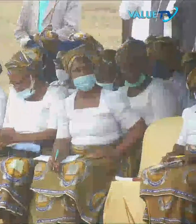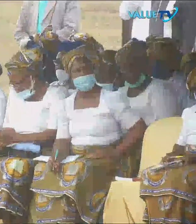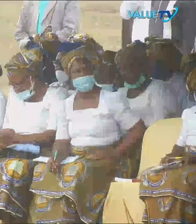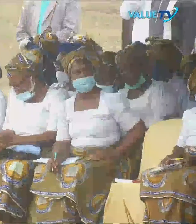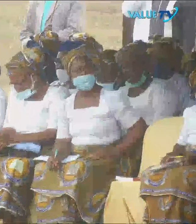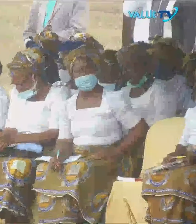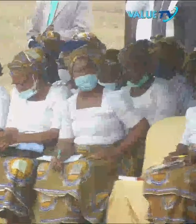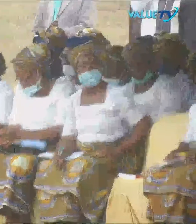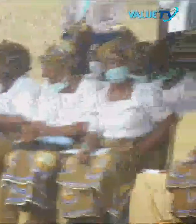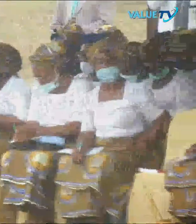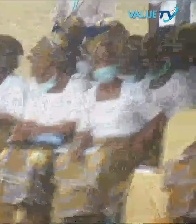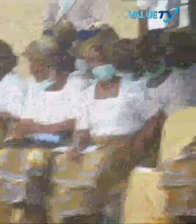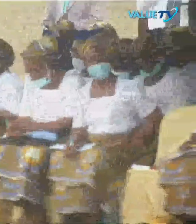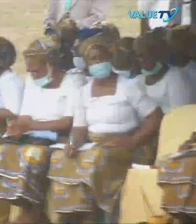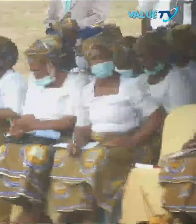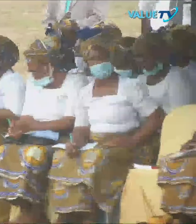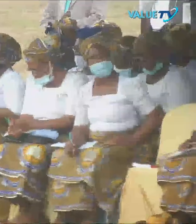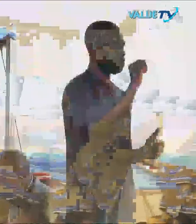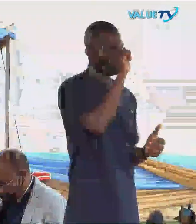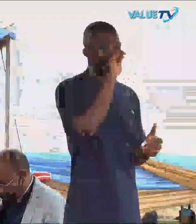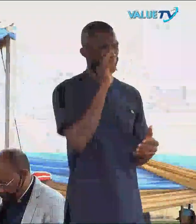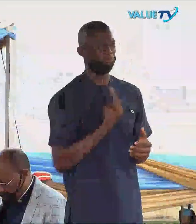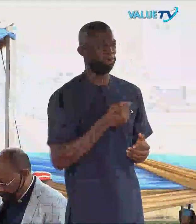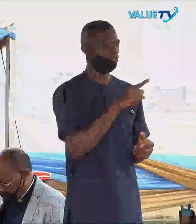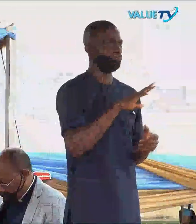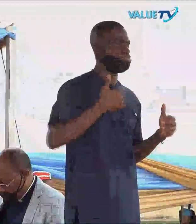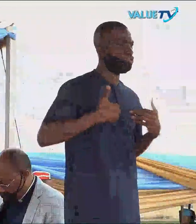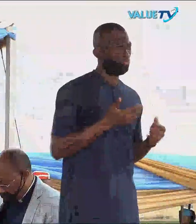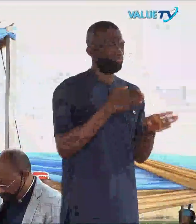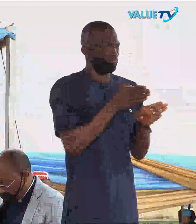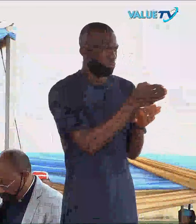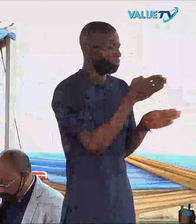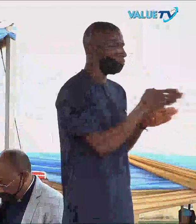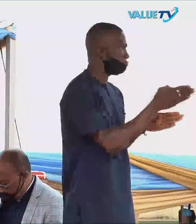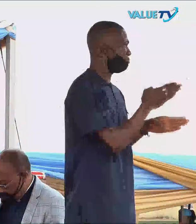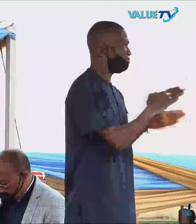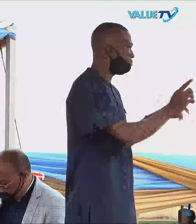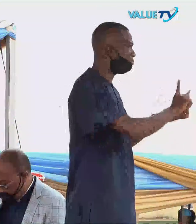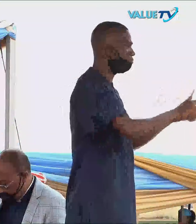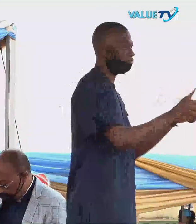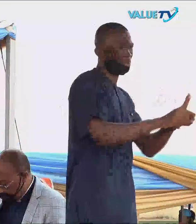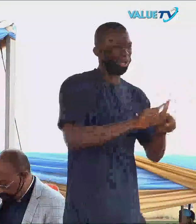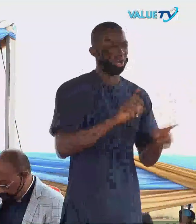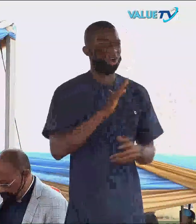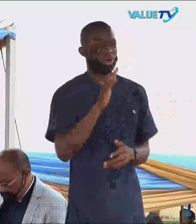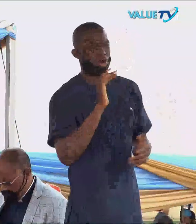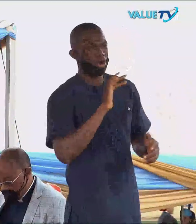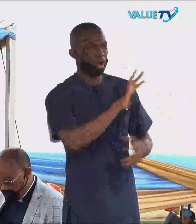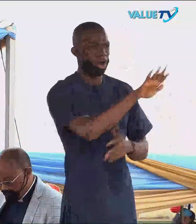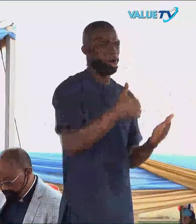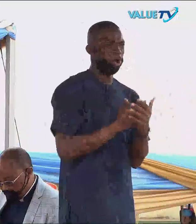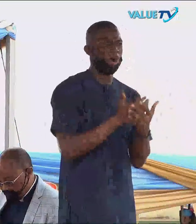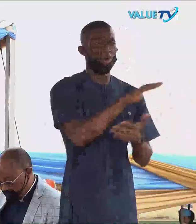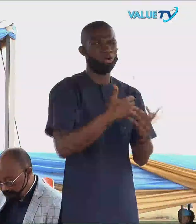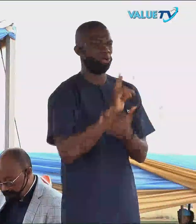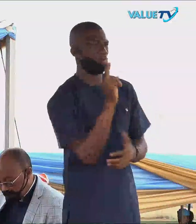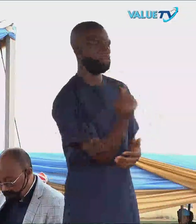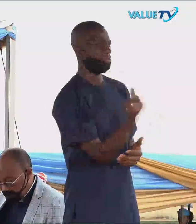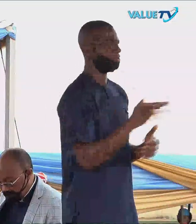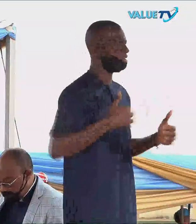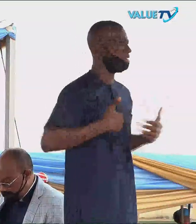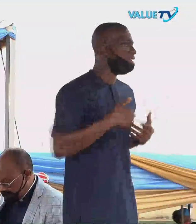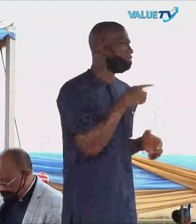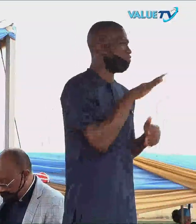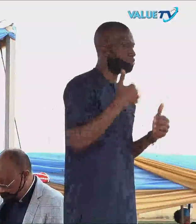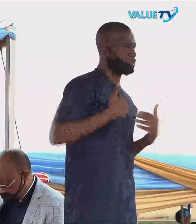Every one of us here have one profession or the other. Every one of us here have one thing or the other that we do in